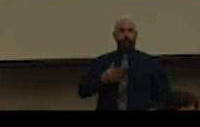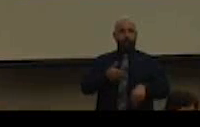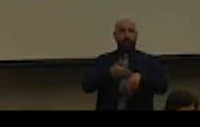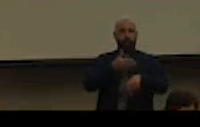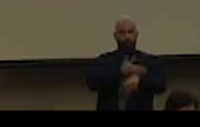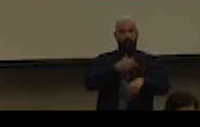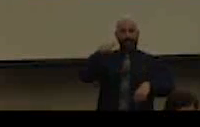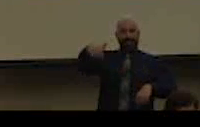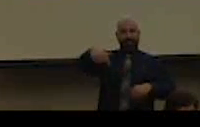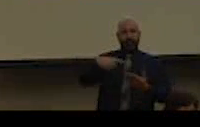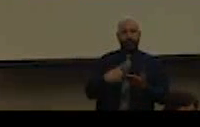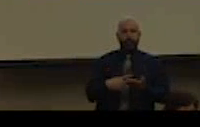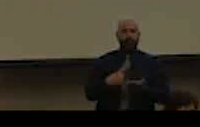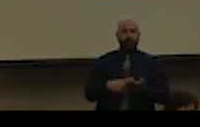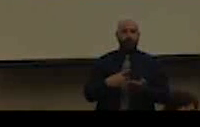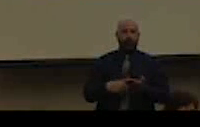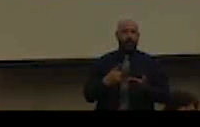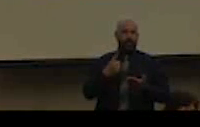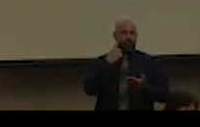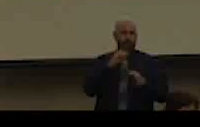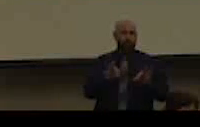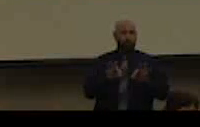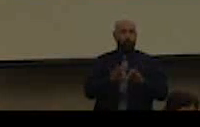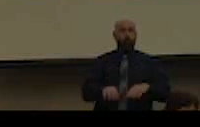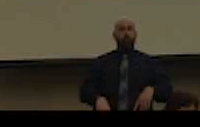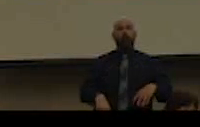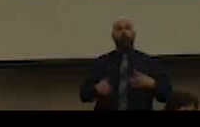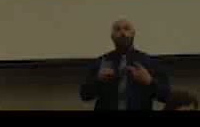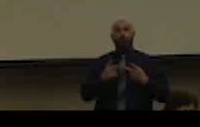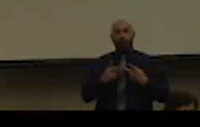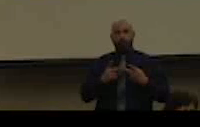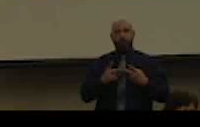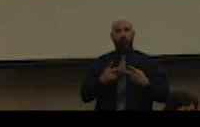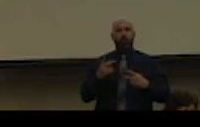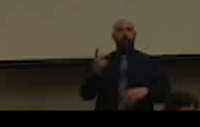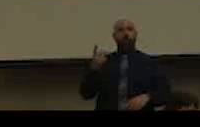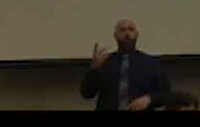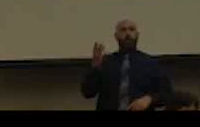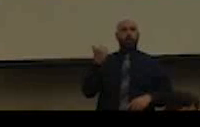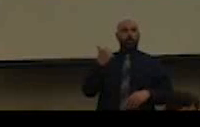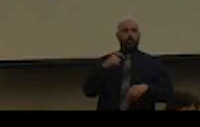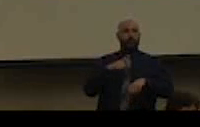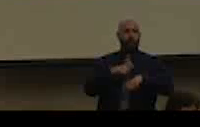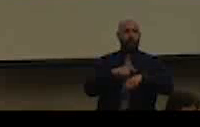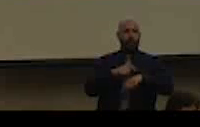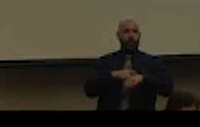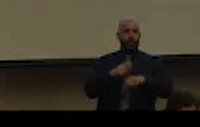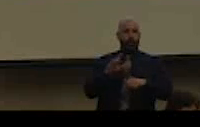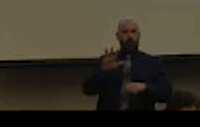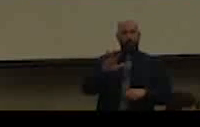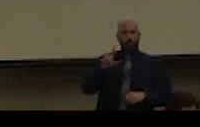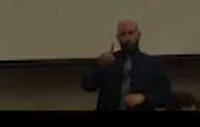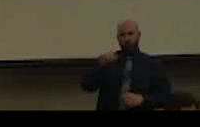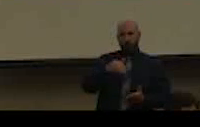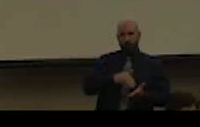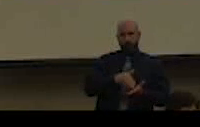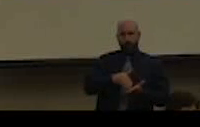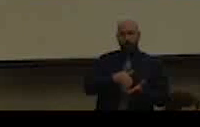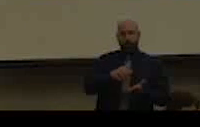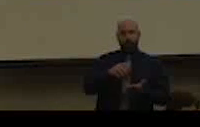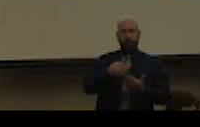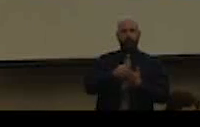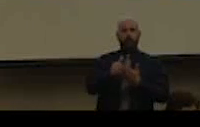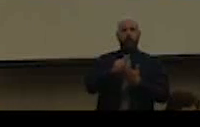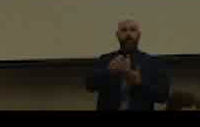for us to keep our head around. And the other thing is, last time, as I remember, we put about $1 million in to